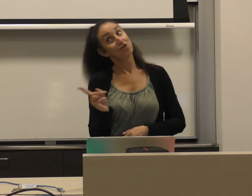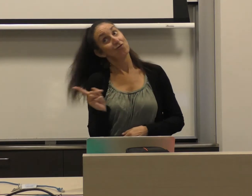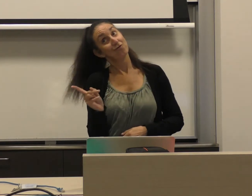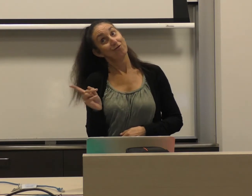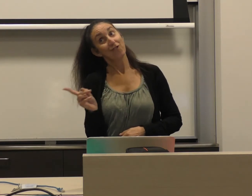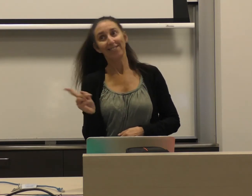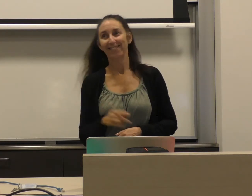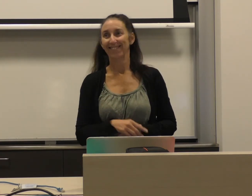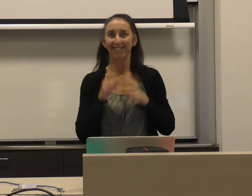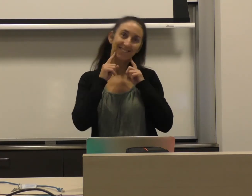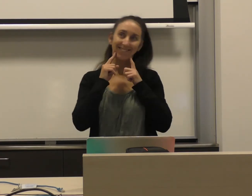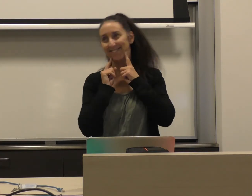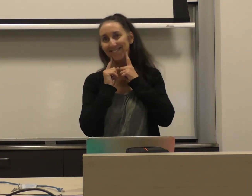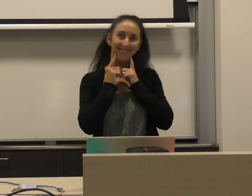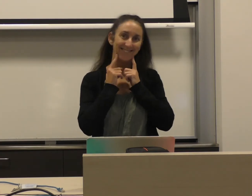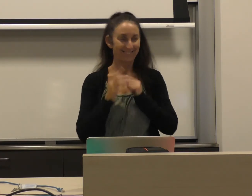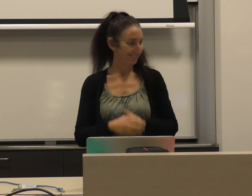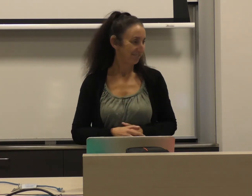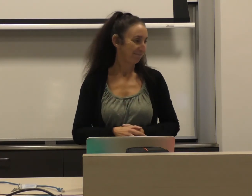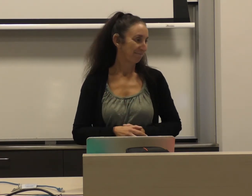or to the right if you're indicating that it's something is to